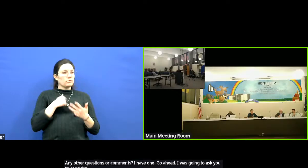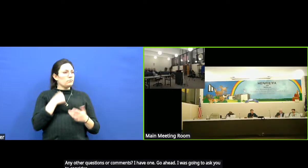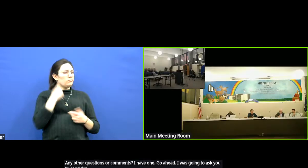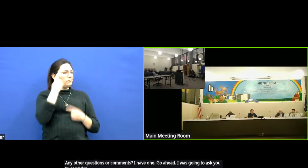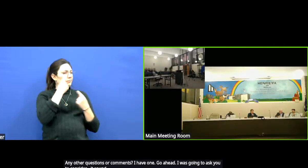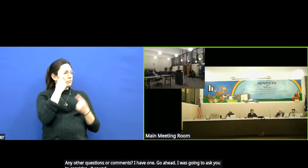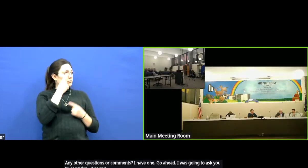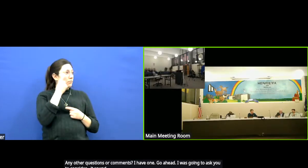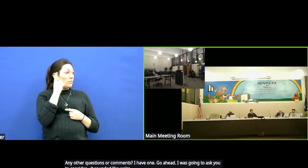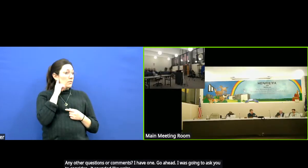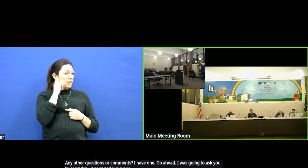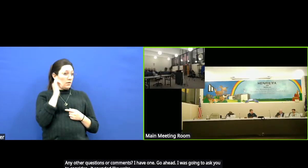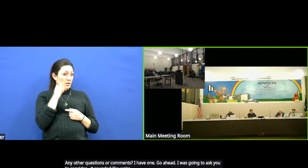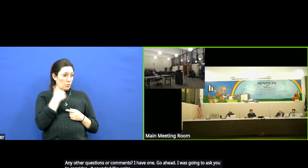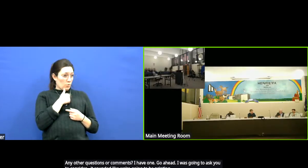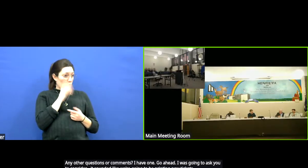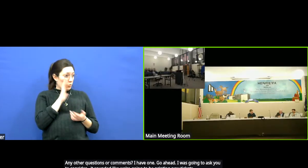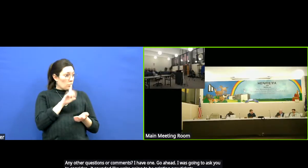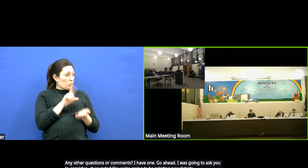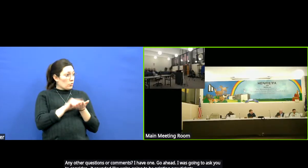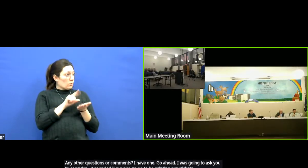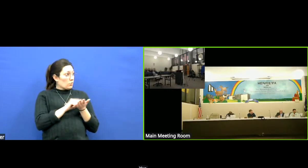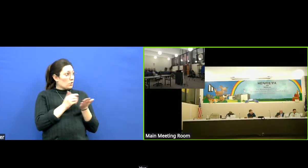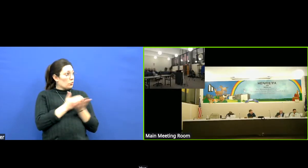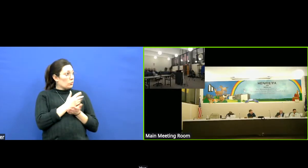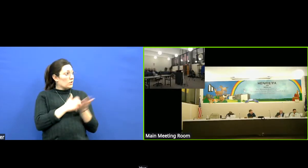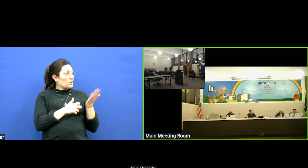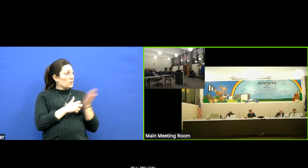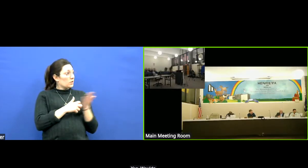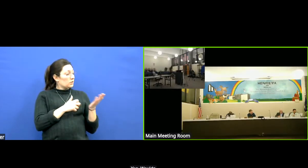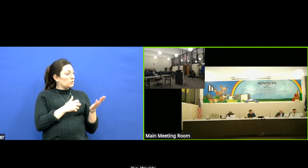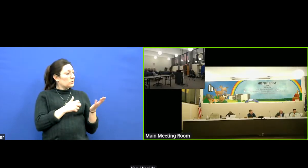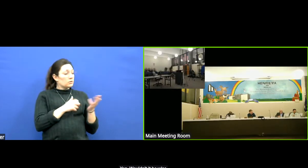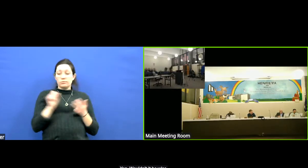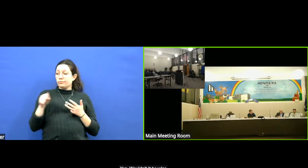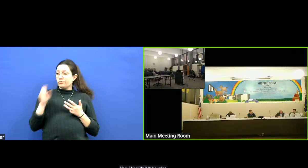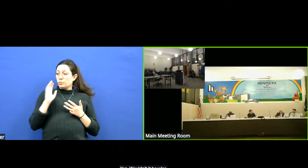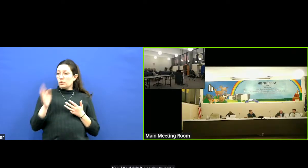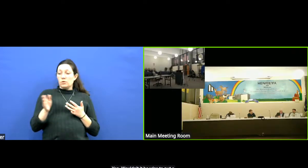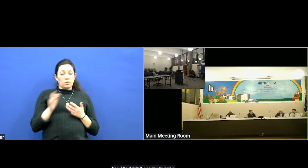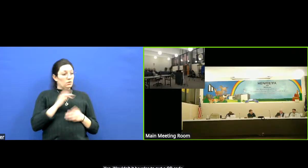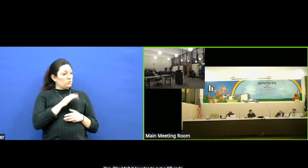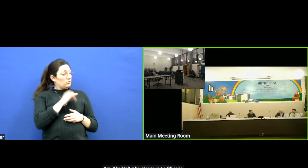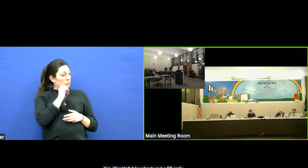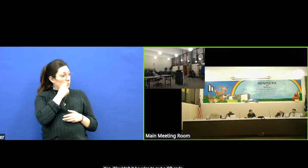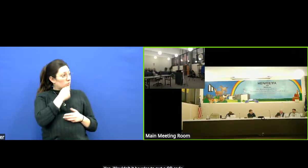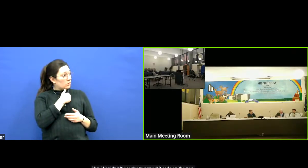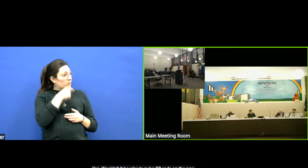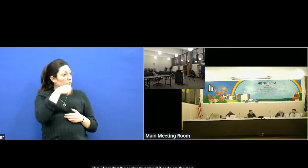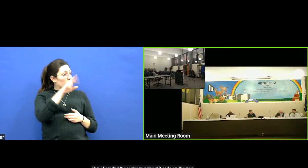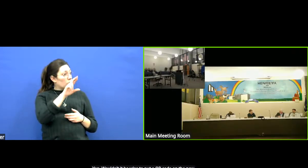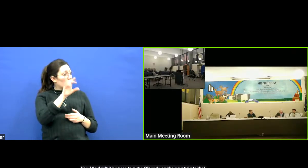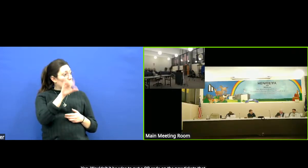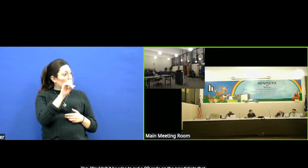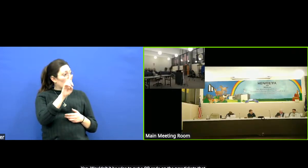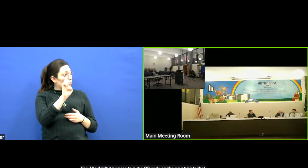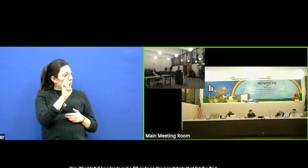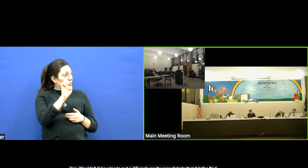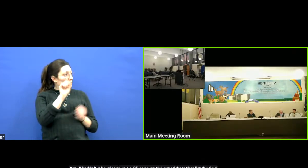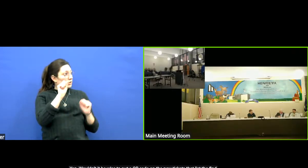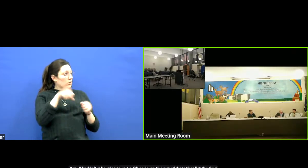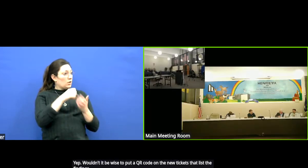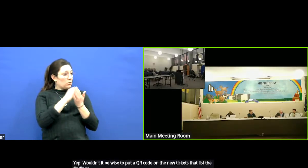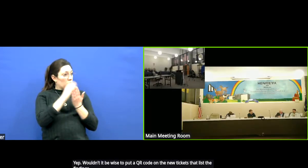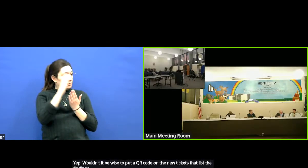like we're going to be printing new tickets. Yep. Wouldn't it be wise to put a QR code on the new tickets that lists the fines and